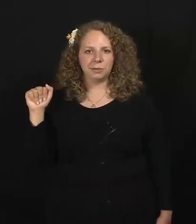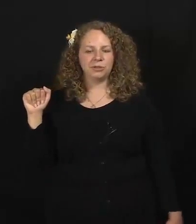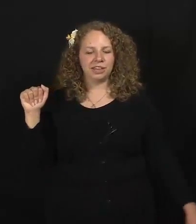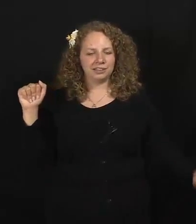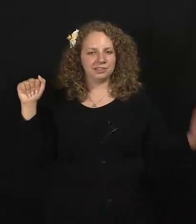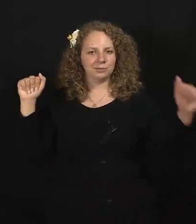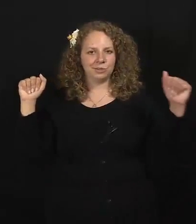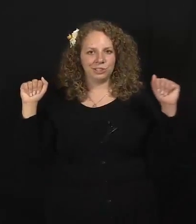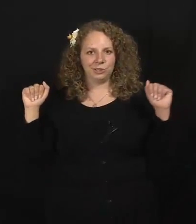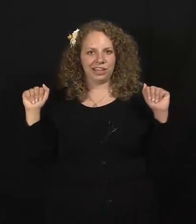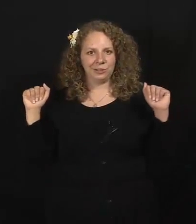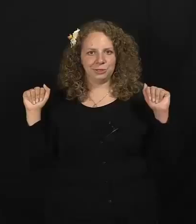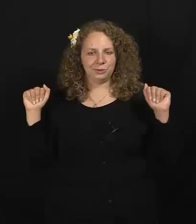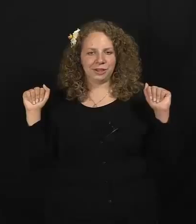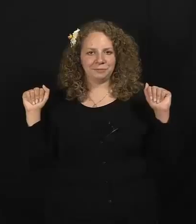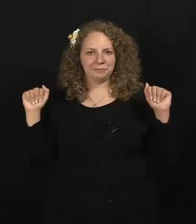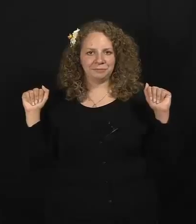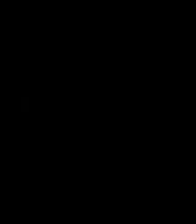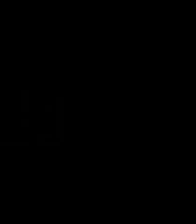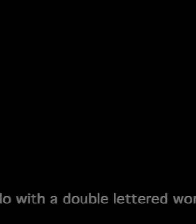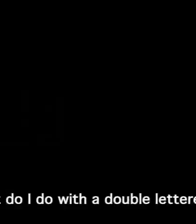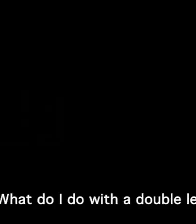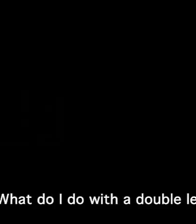both hands once you get used to it.